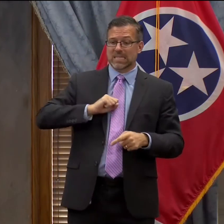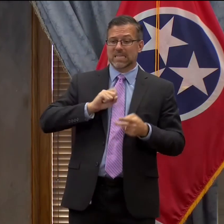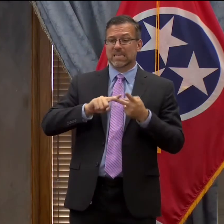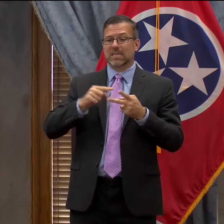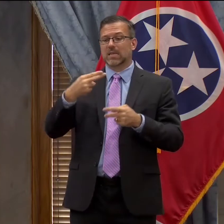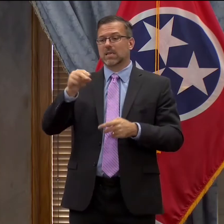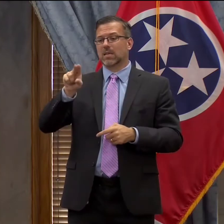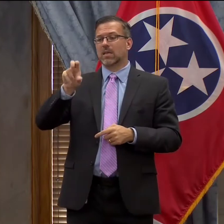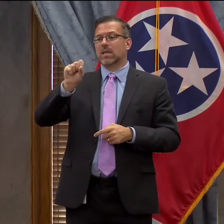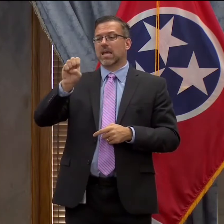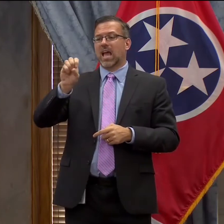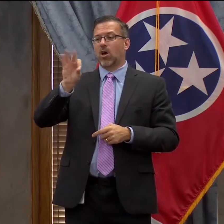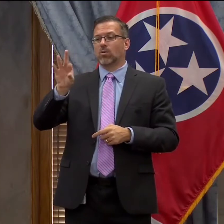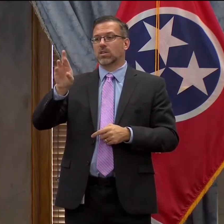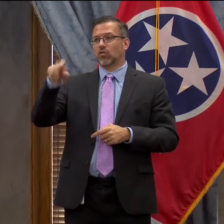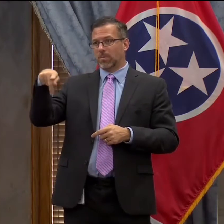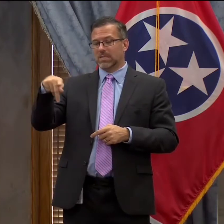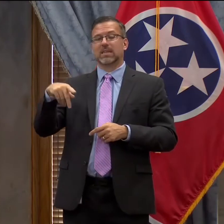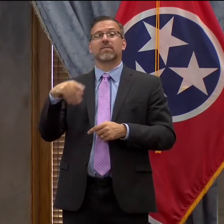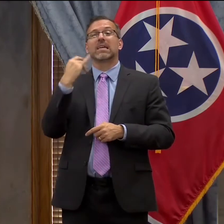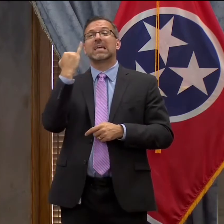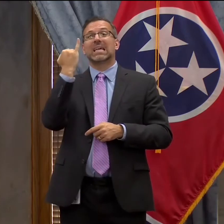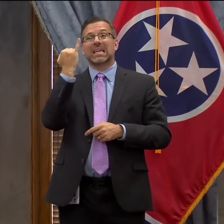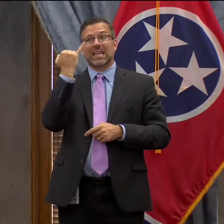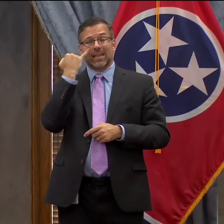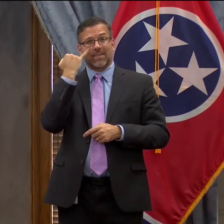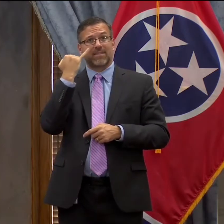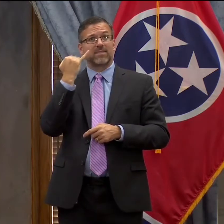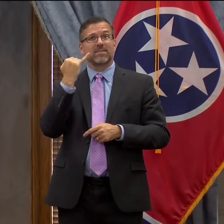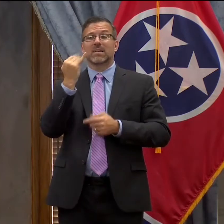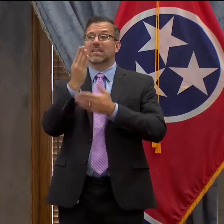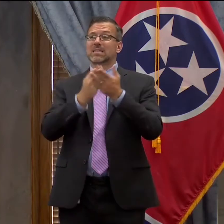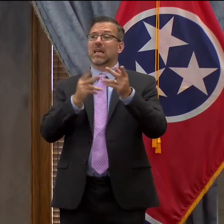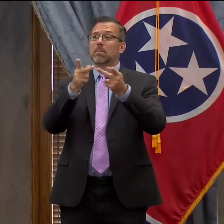we can unfilled positions,